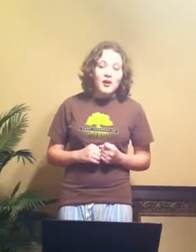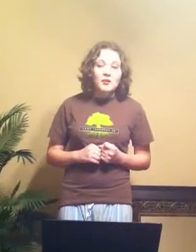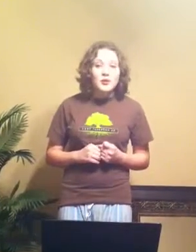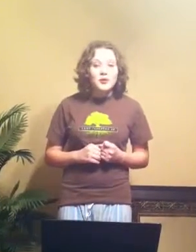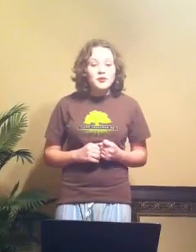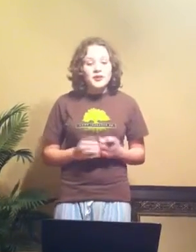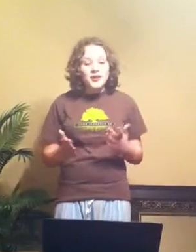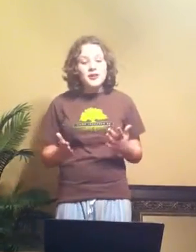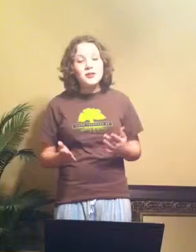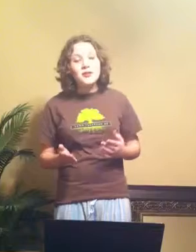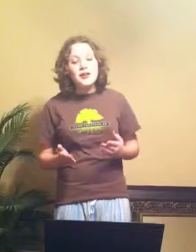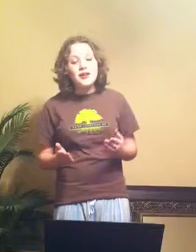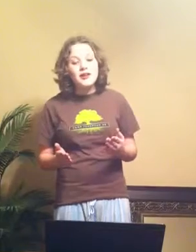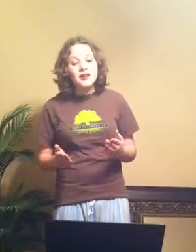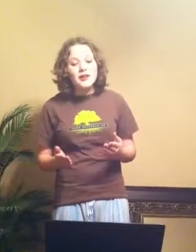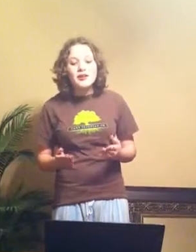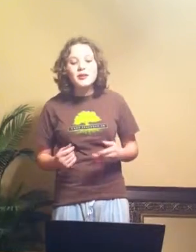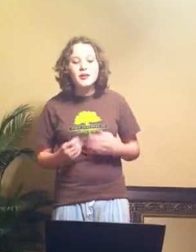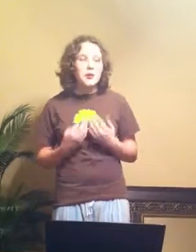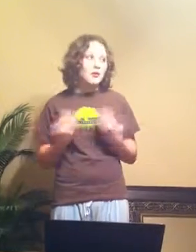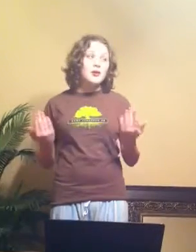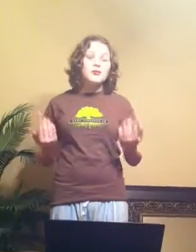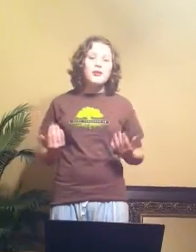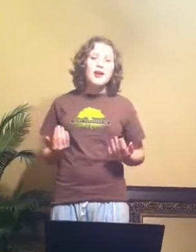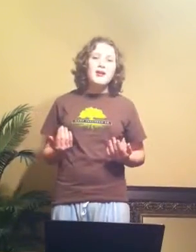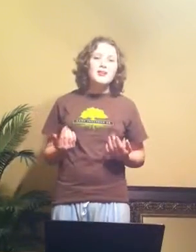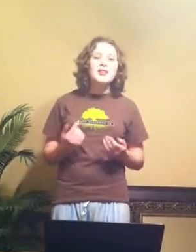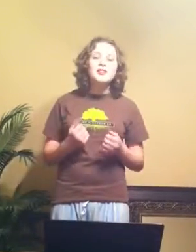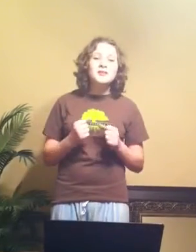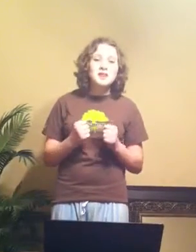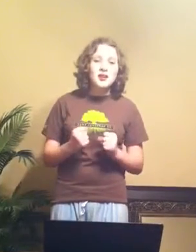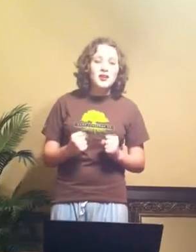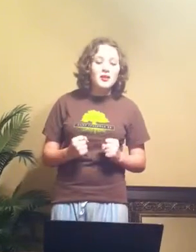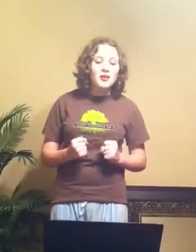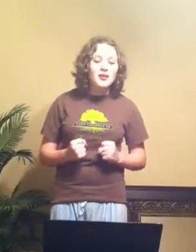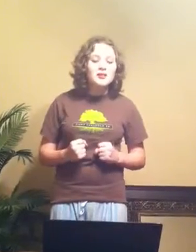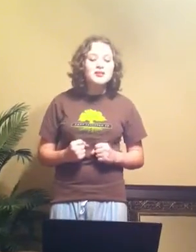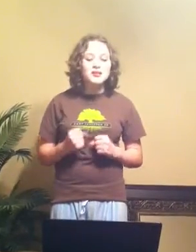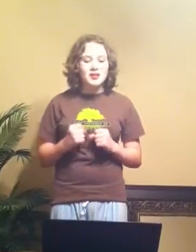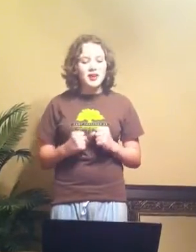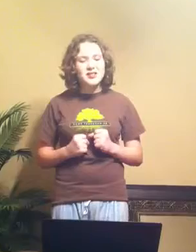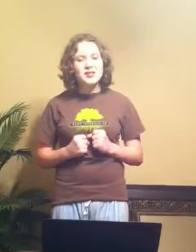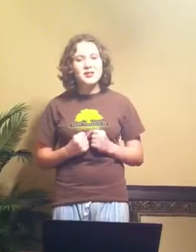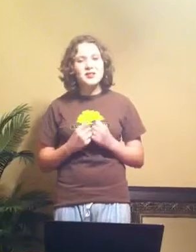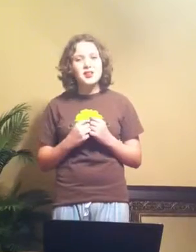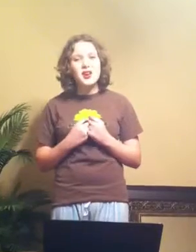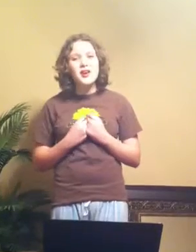Who do you think you are? Running around leaving scars, collecting your jar